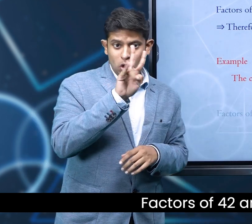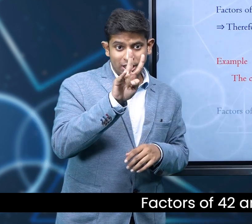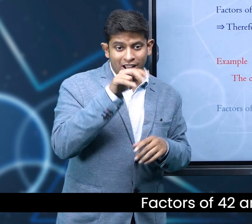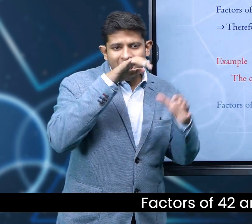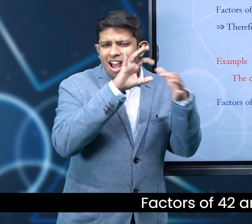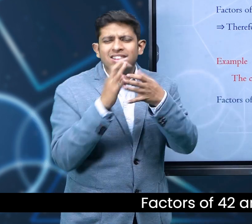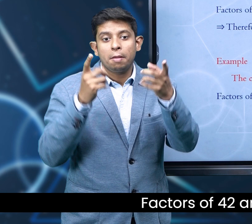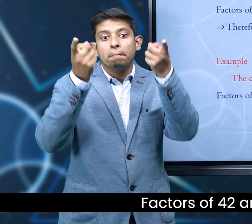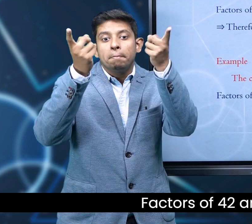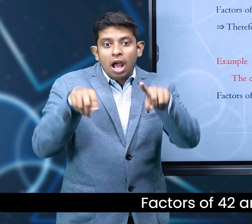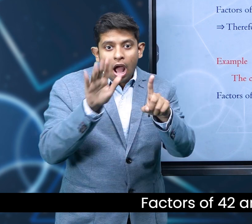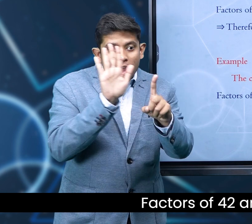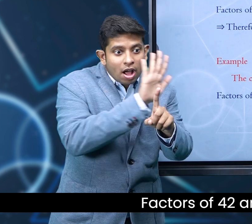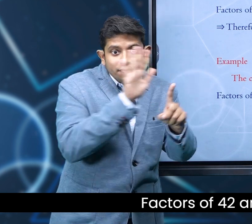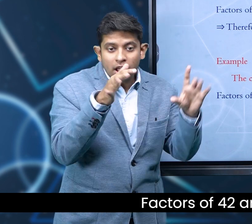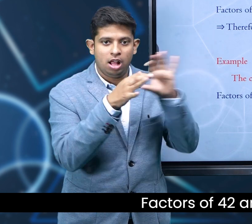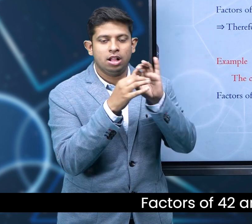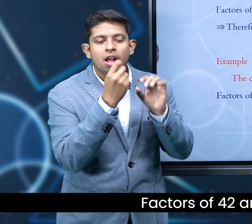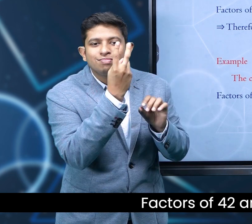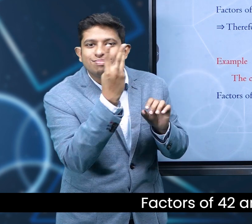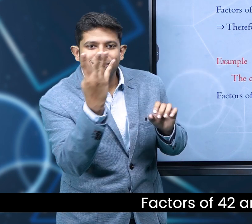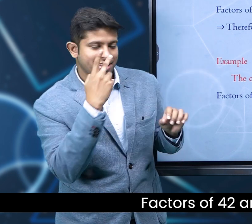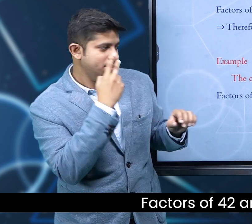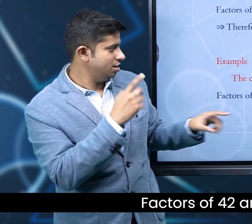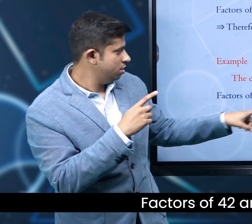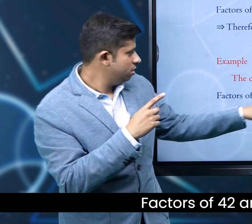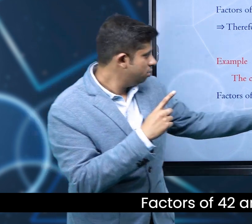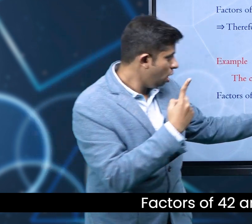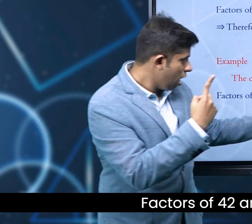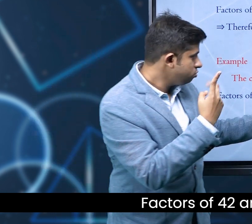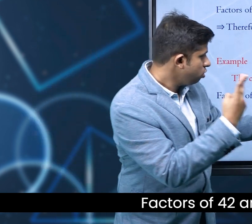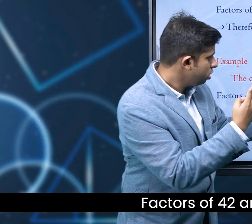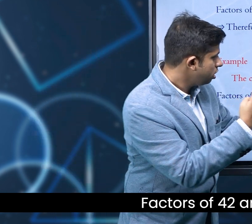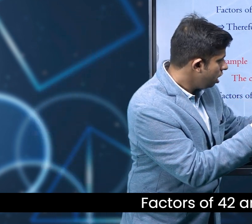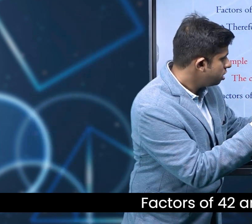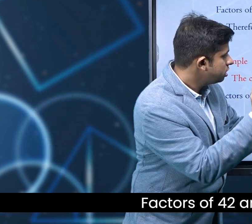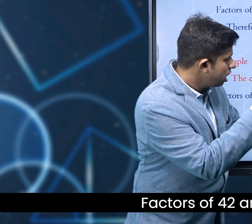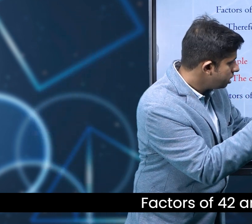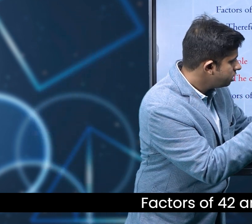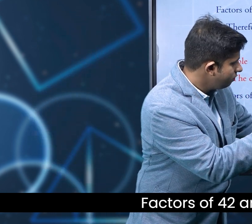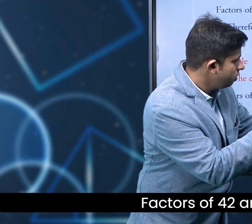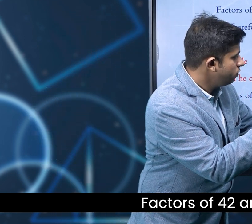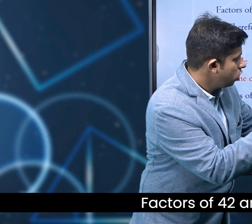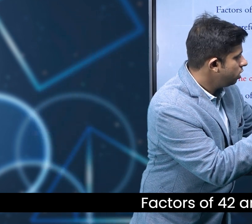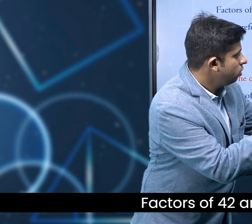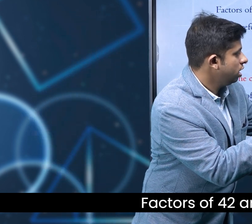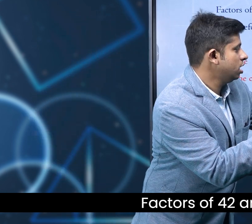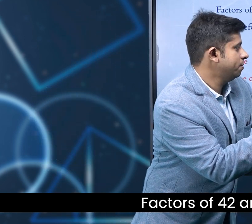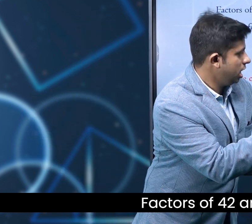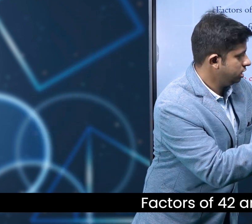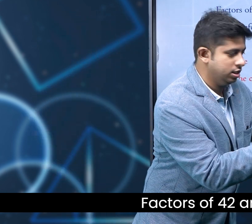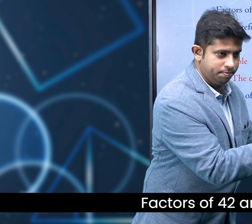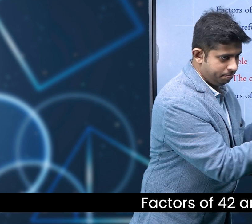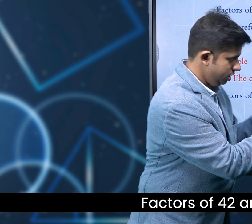Factors of 42 are 1, 2, 3, 6, 7, 14, 21 and 42.